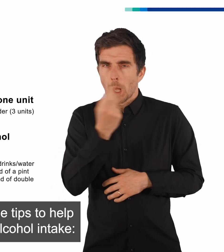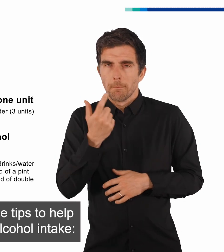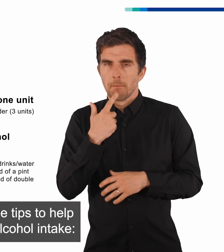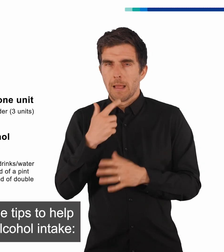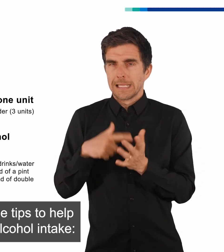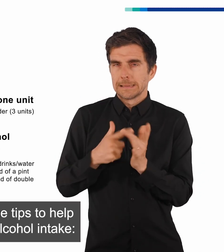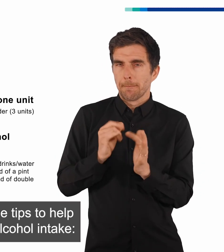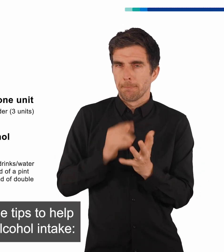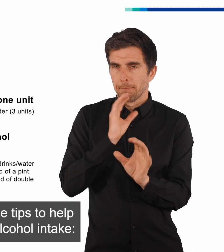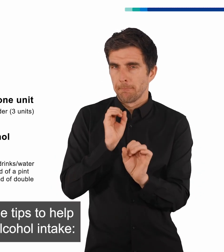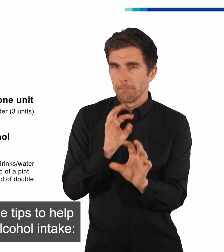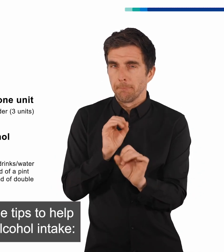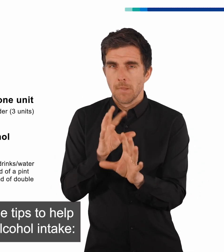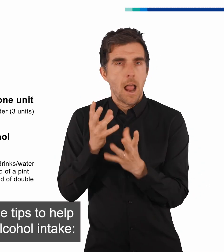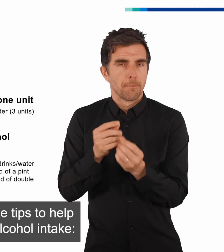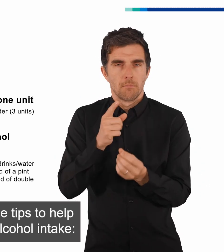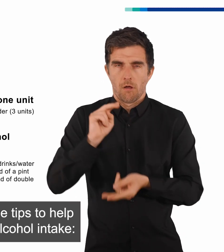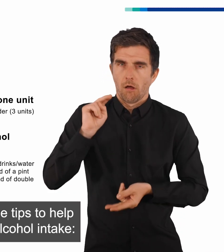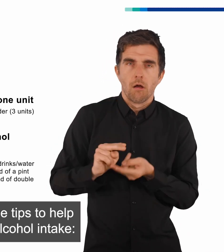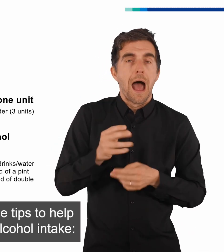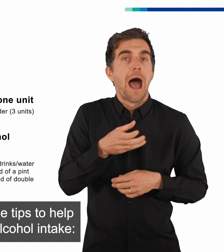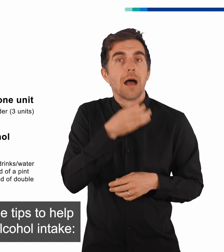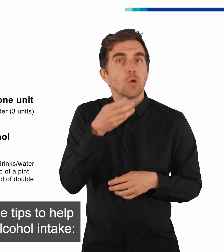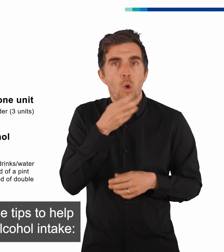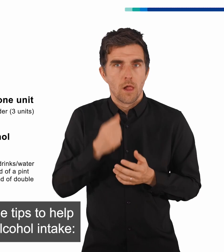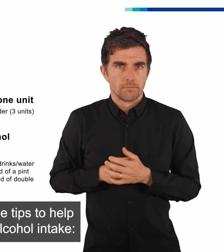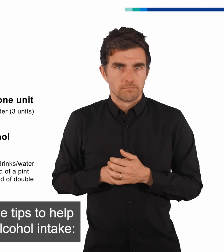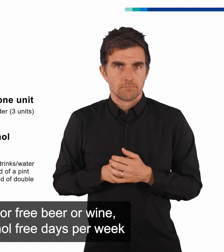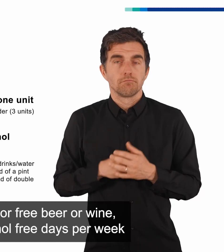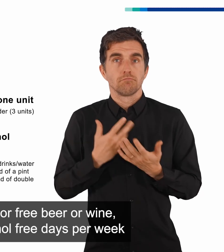alcohol drinks with soft drinks or water, or have smaller measures.